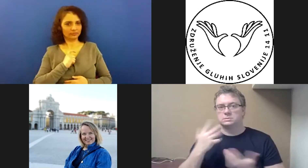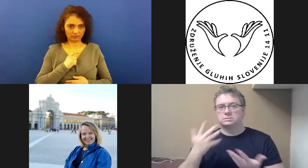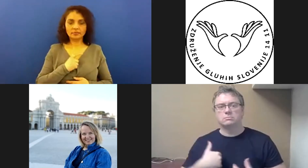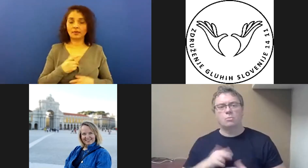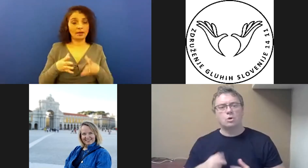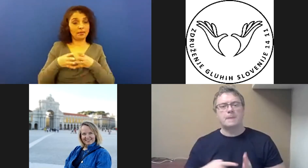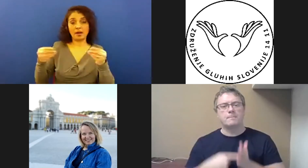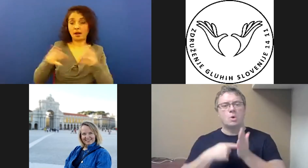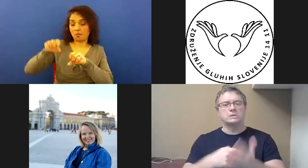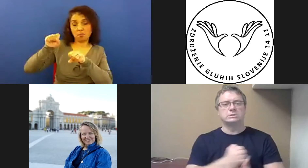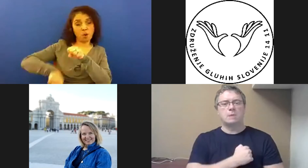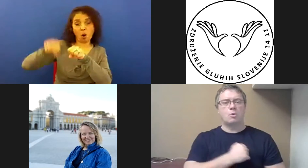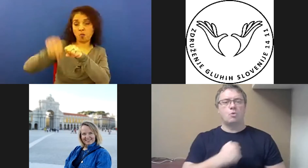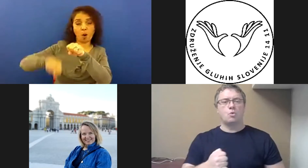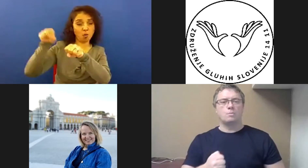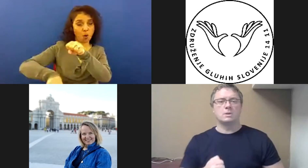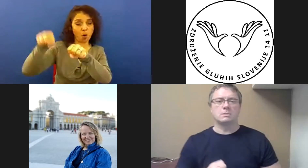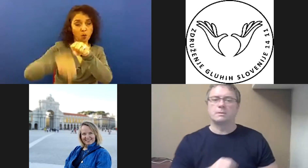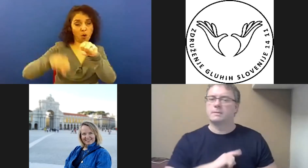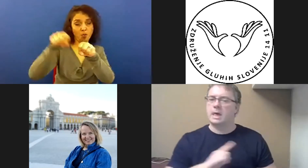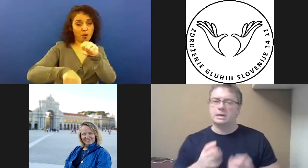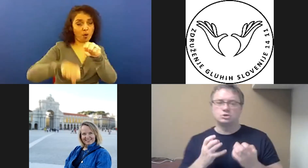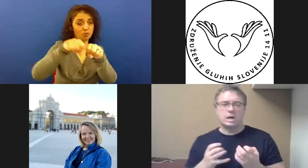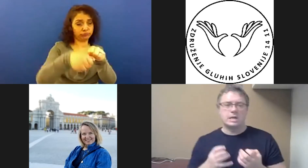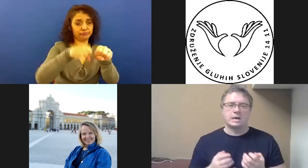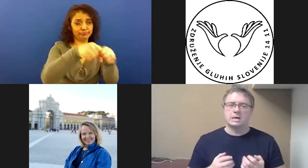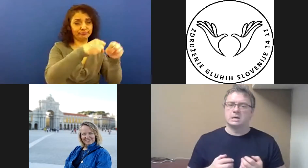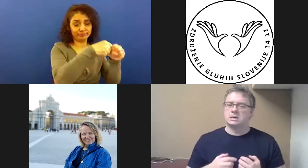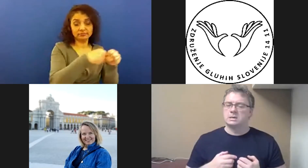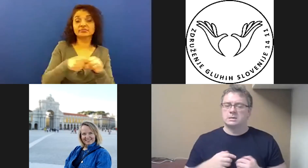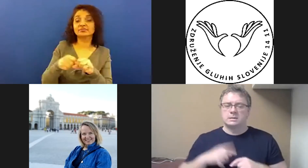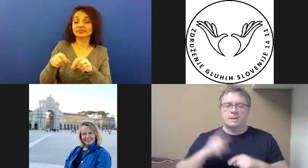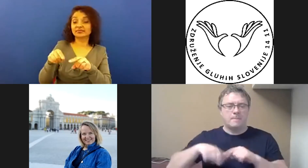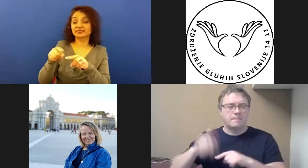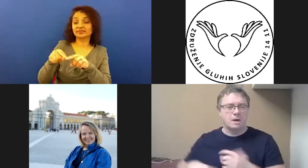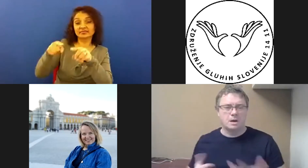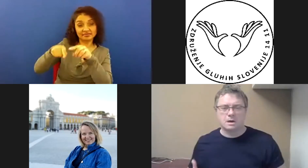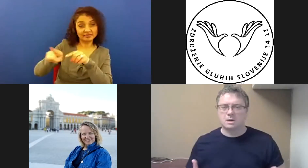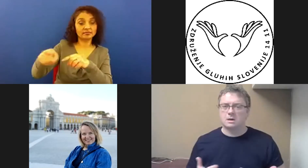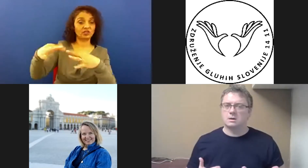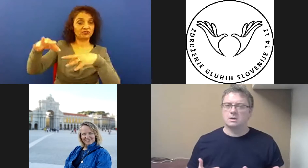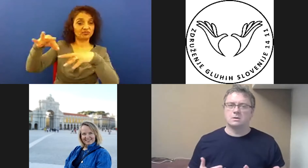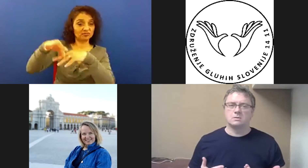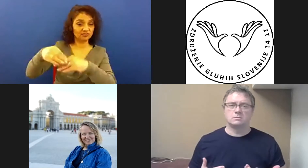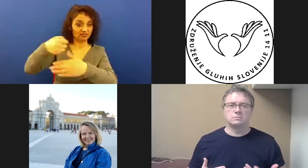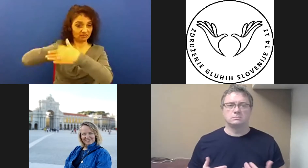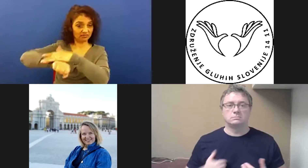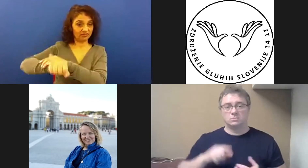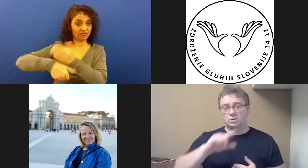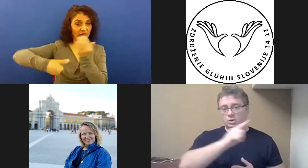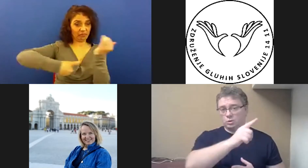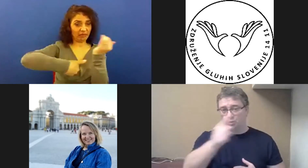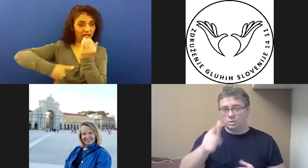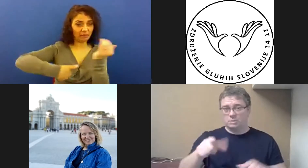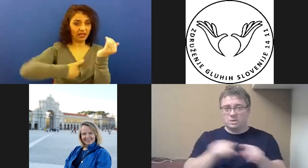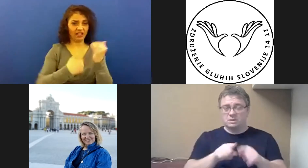aim in life was to obey my father, graduate. All my other Roman friends, especially the women, dropped